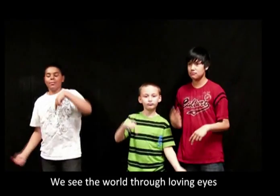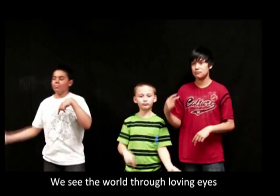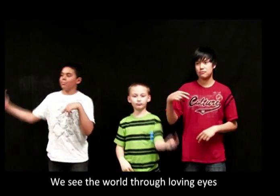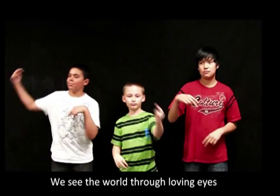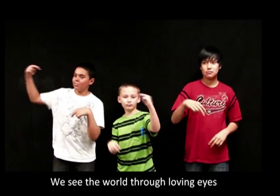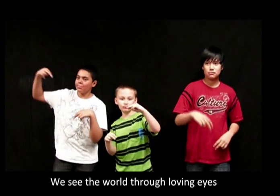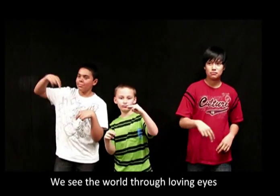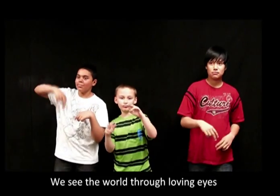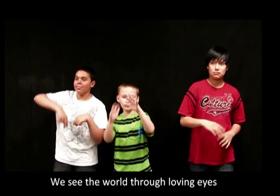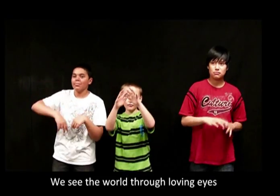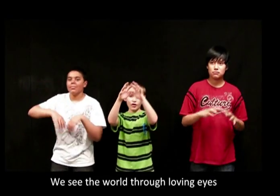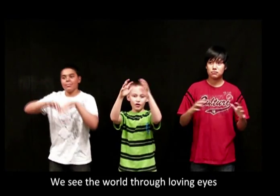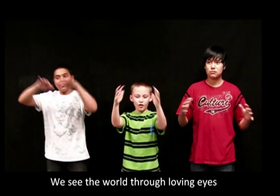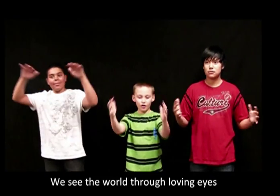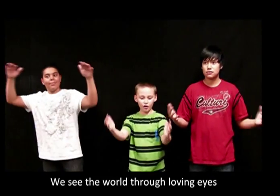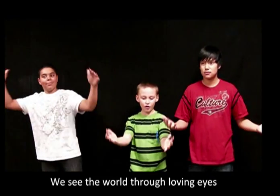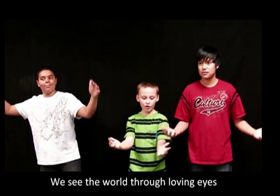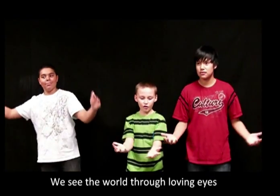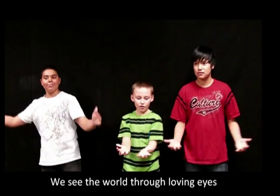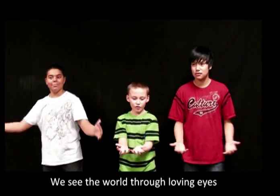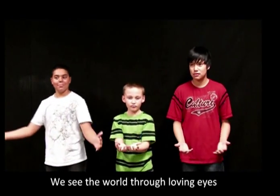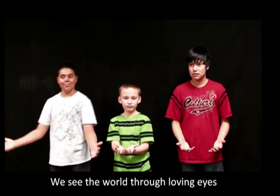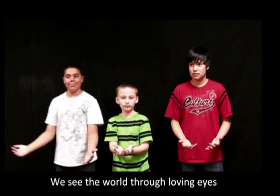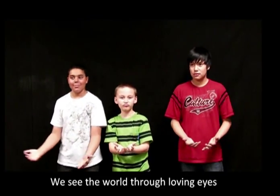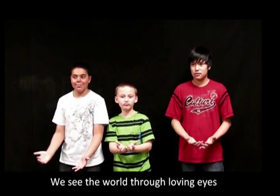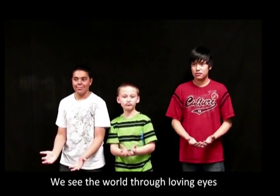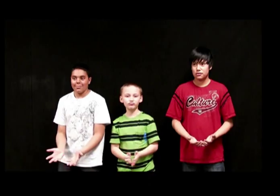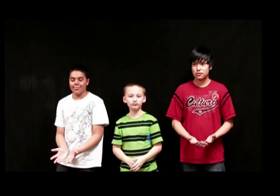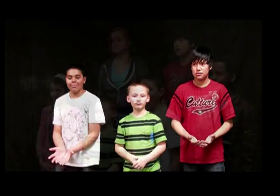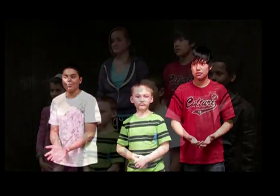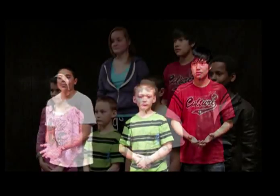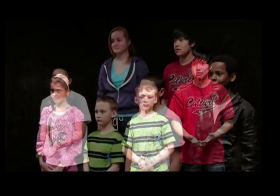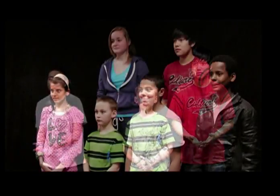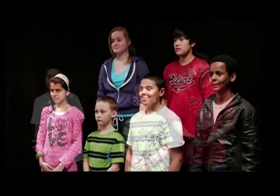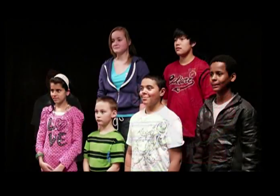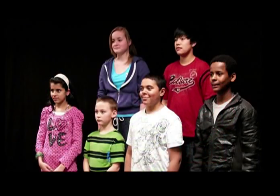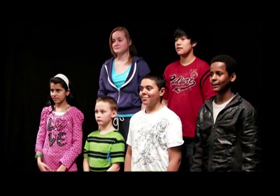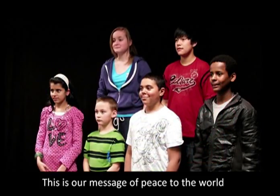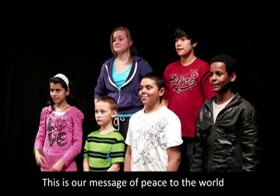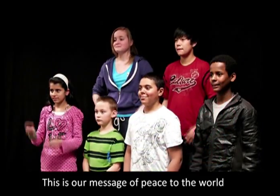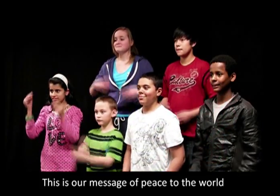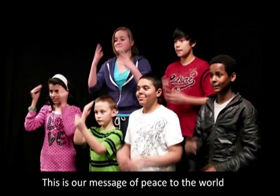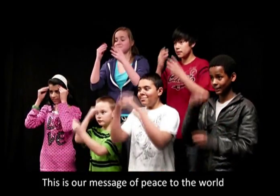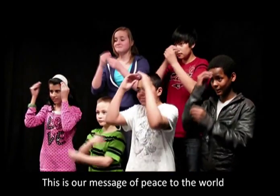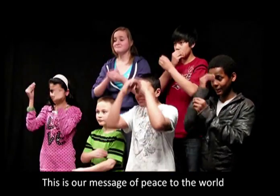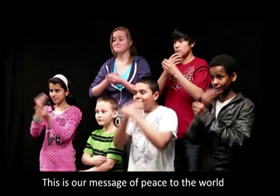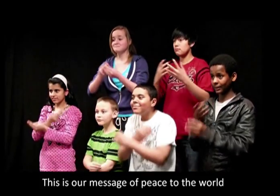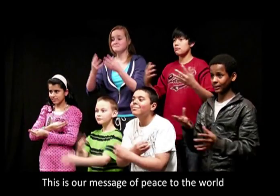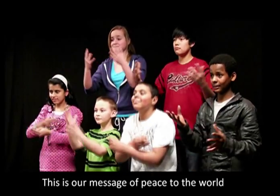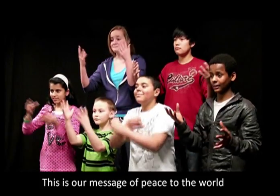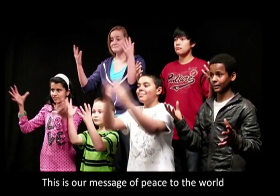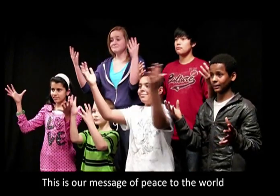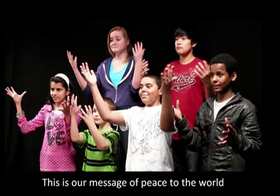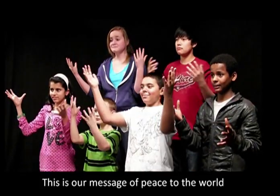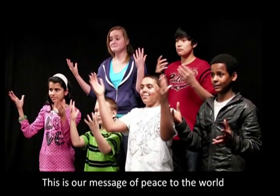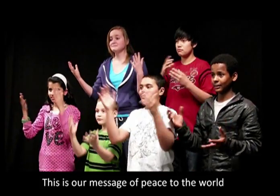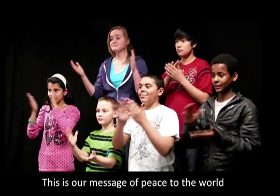eyes. This is our message of peace to the